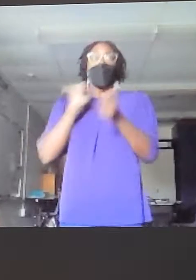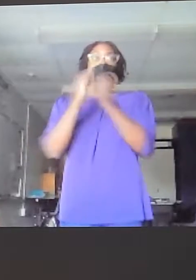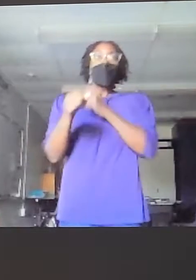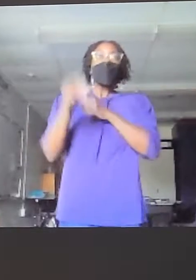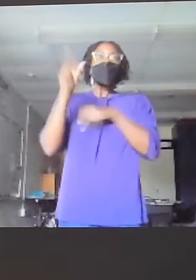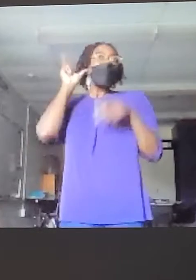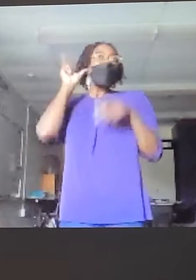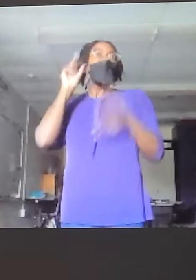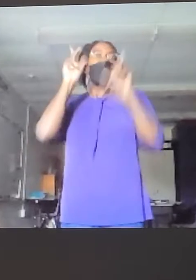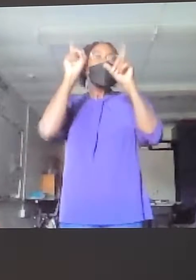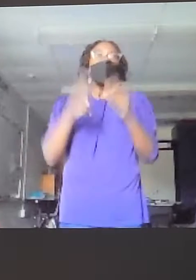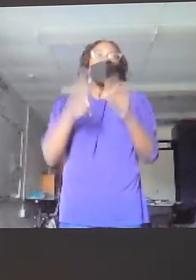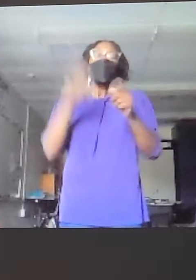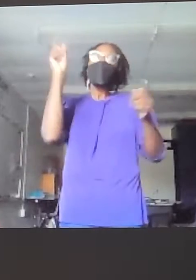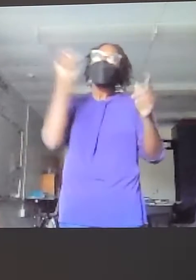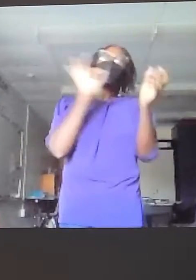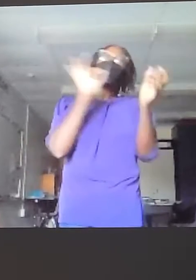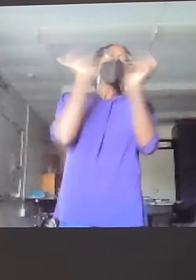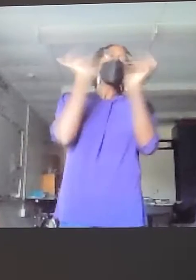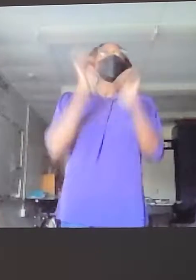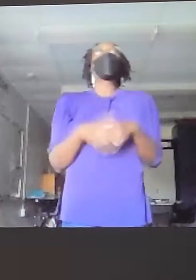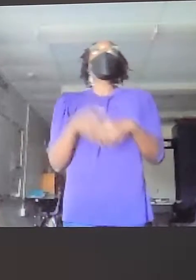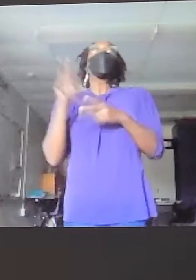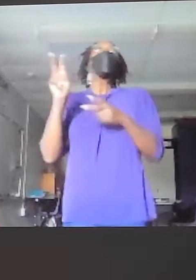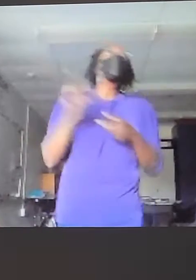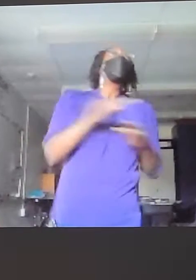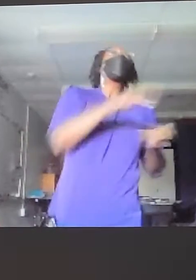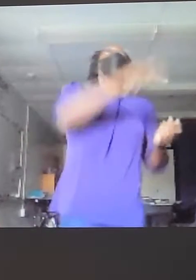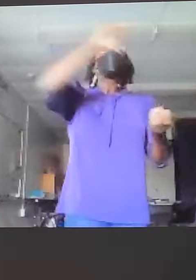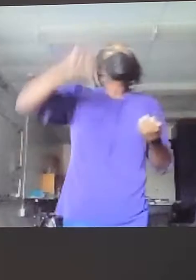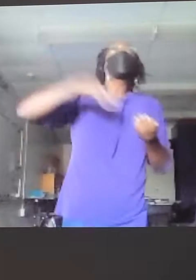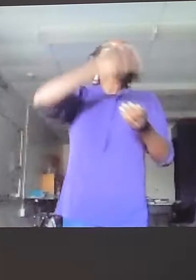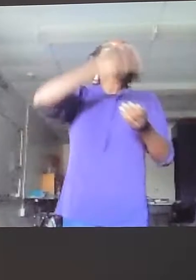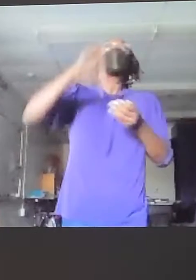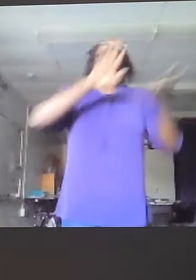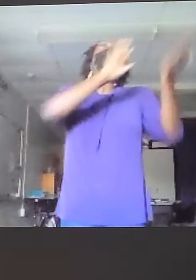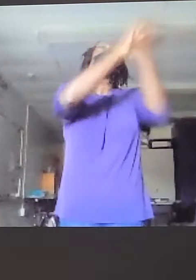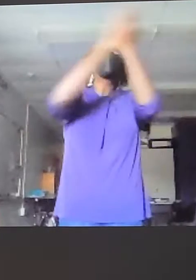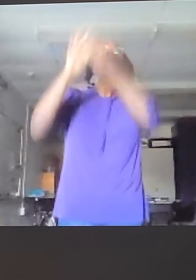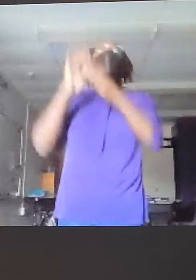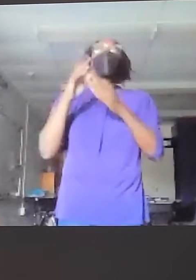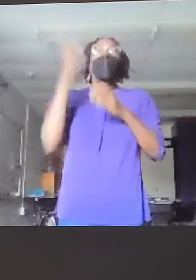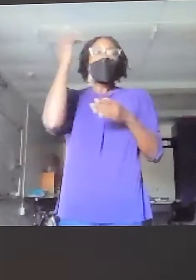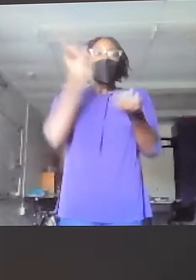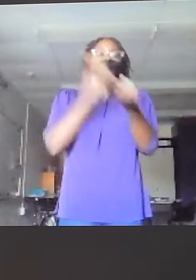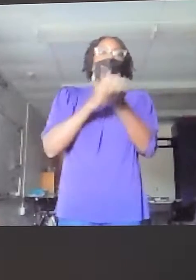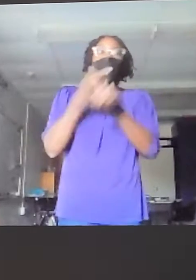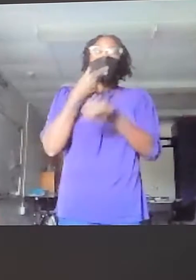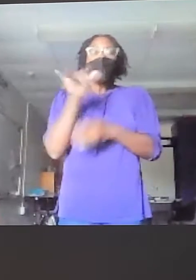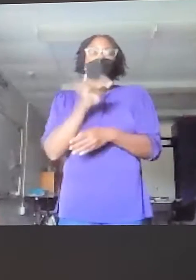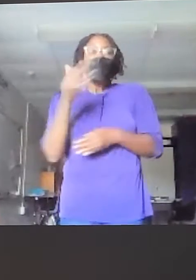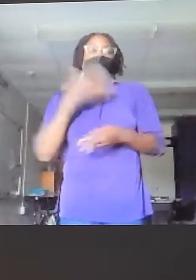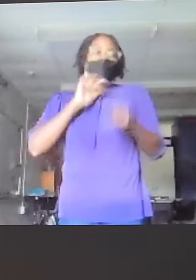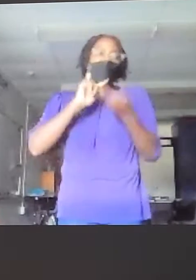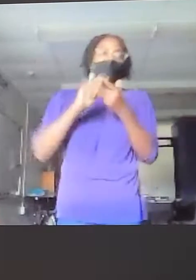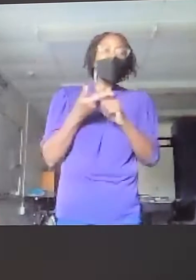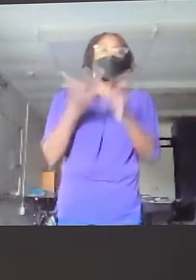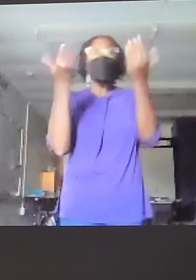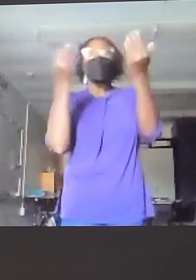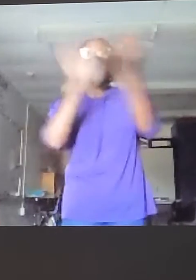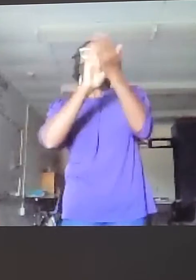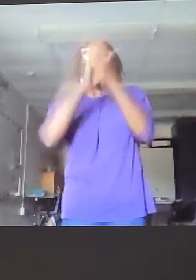flying colors? I clapped my hands and toured around the room when I heard Dr. Paisley say the same words my friend had shouted. Let's hear it for a minute. I